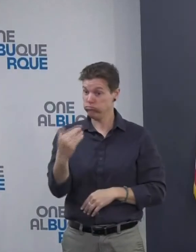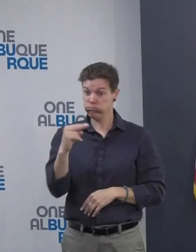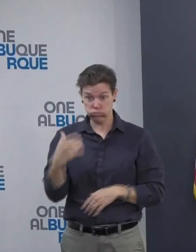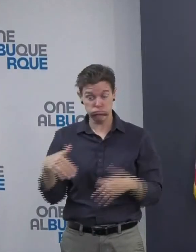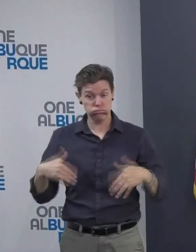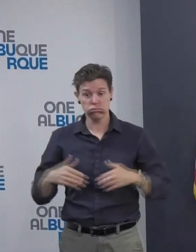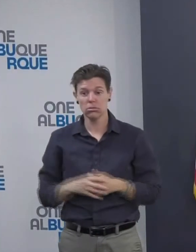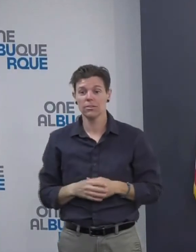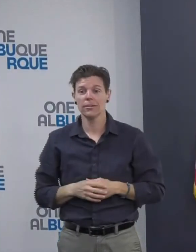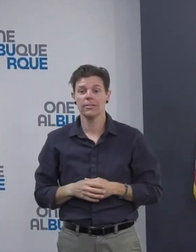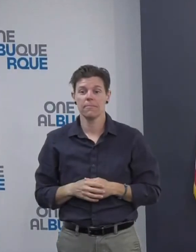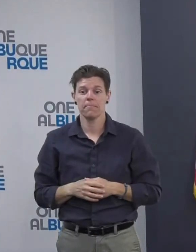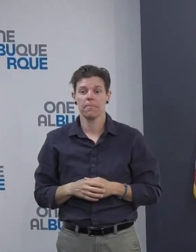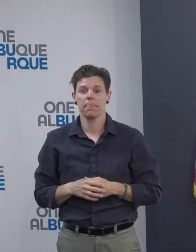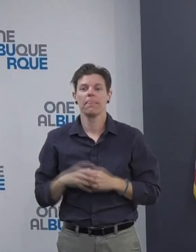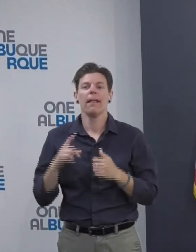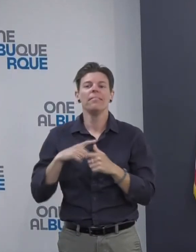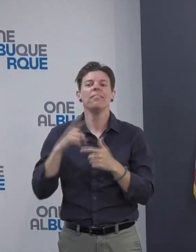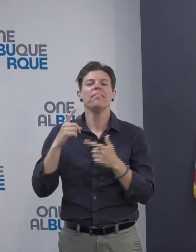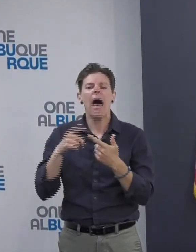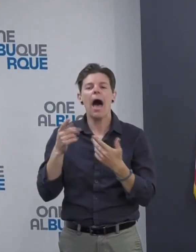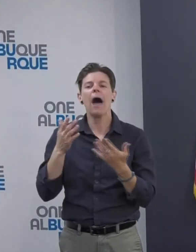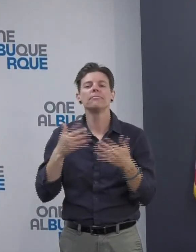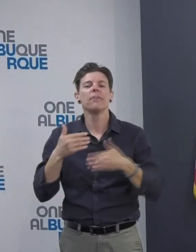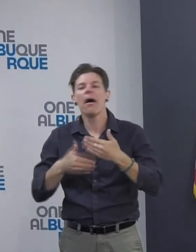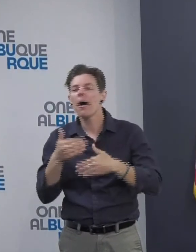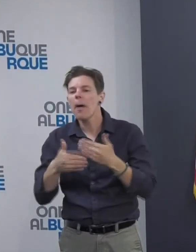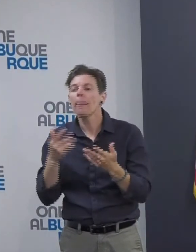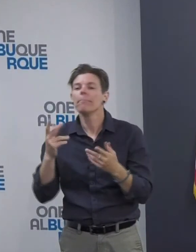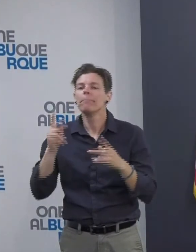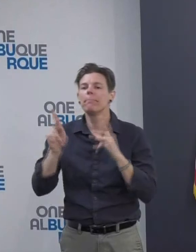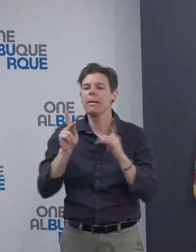pop-up roadside mask sellers.